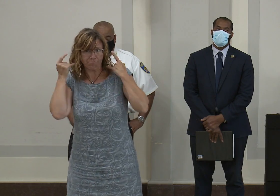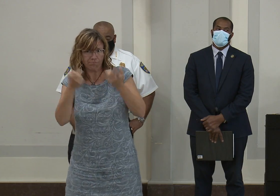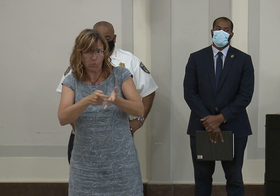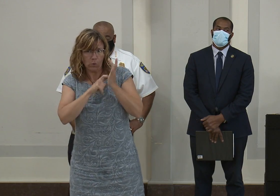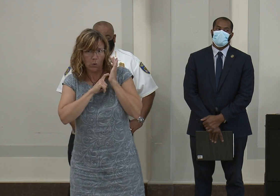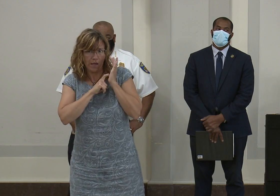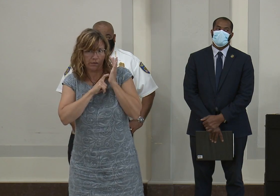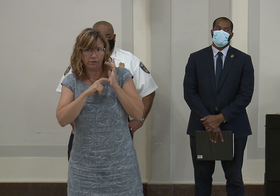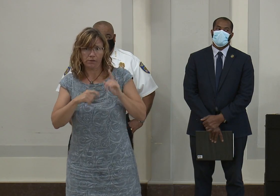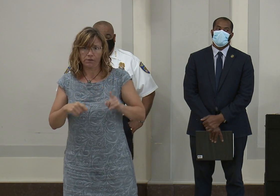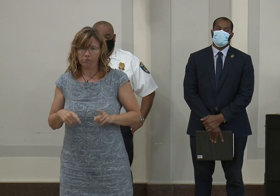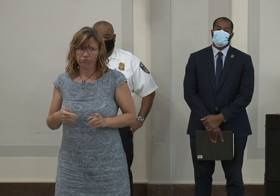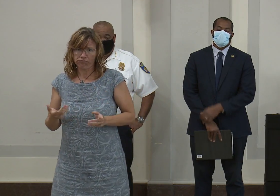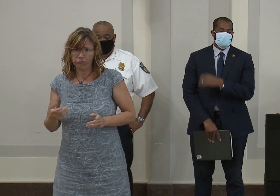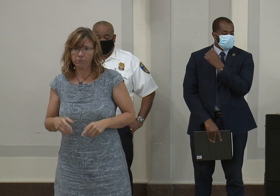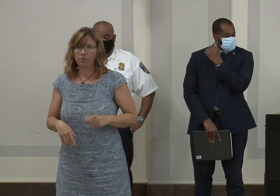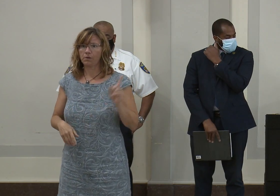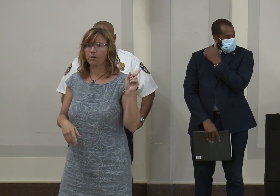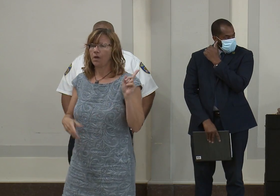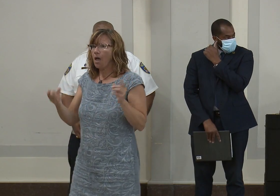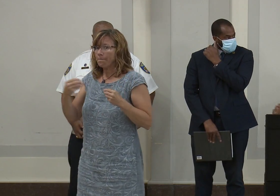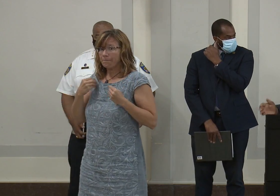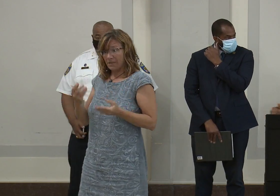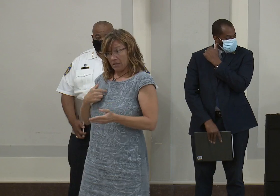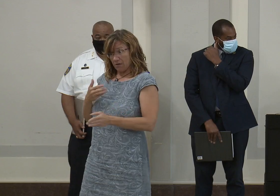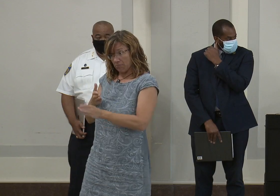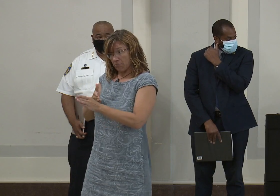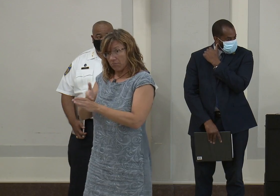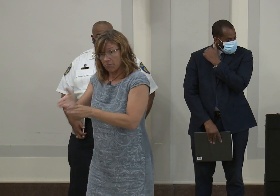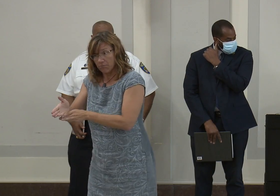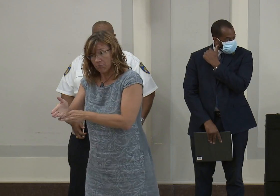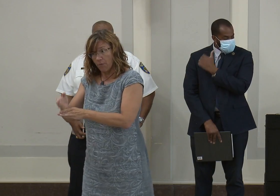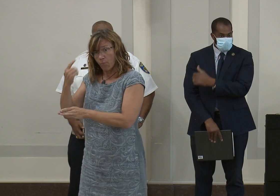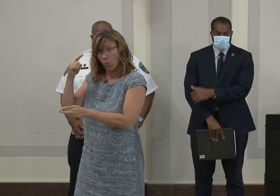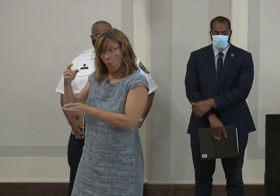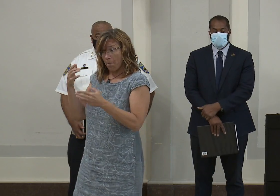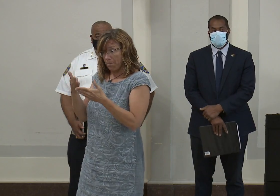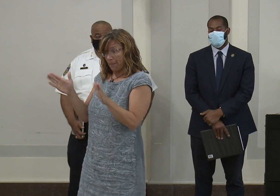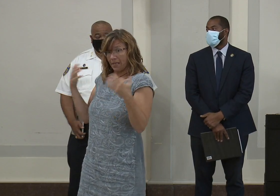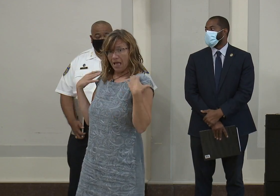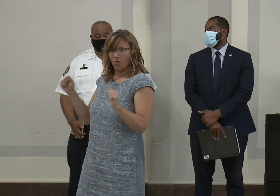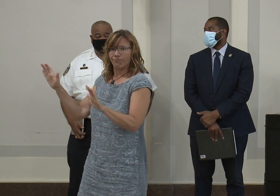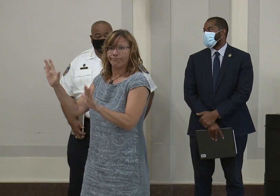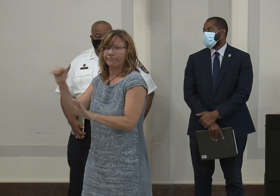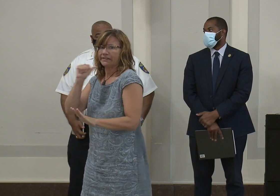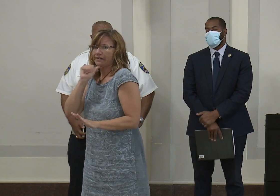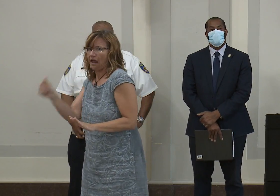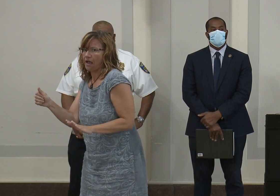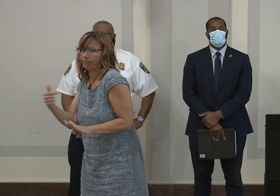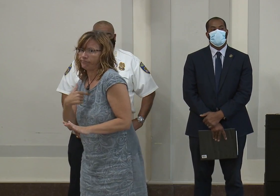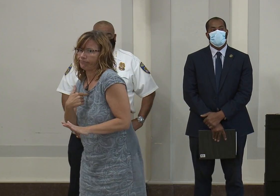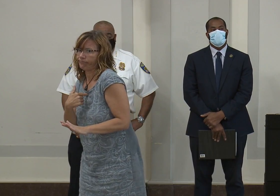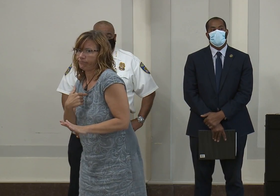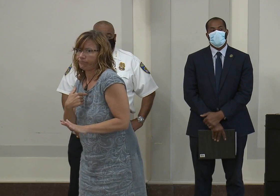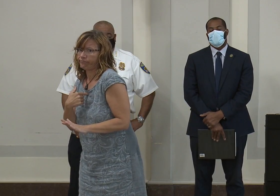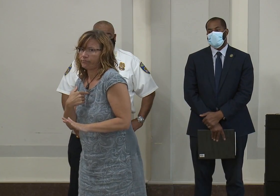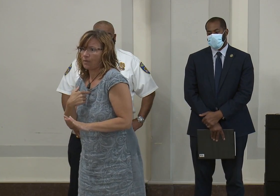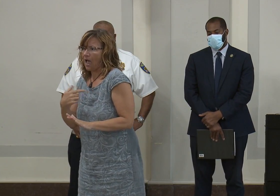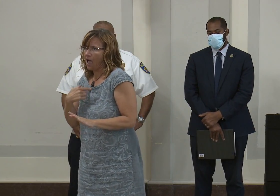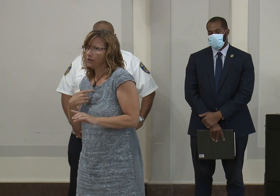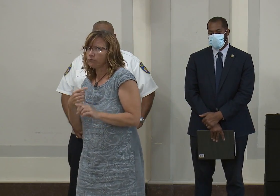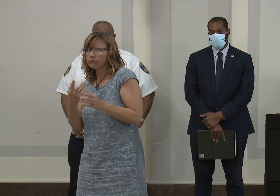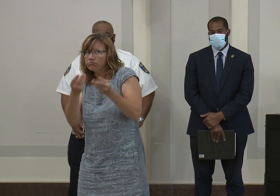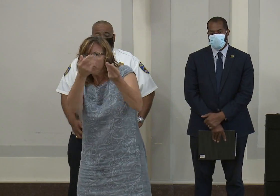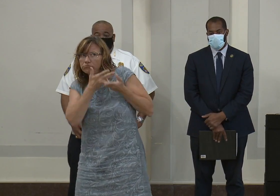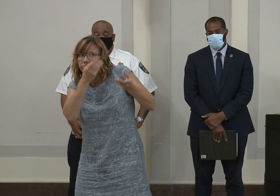lead health professionals. We're going to continue with this path. We're going to always do what we do, and that's look at the data and see